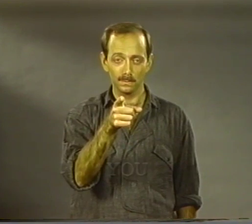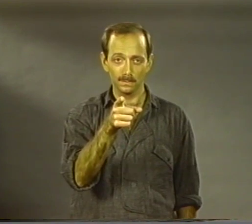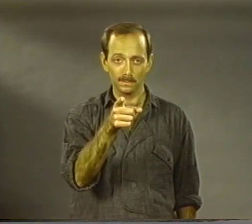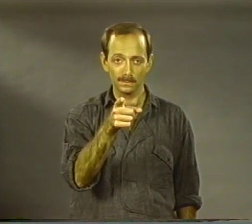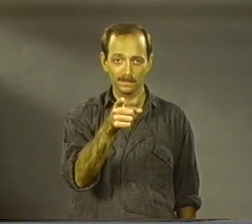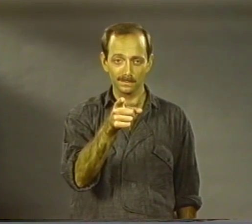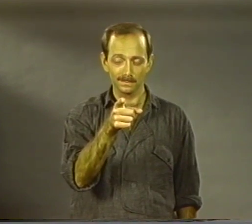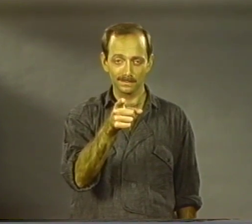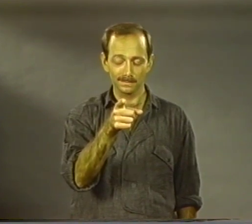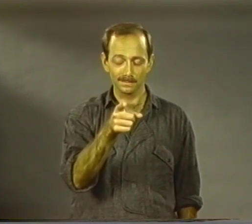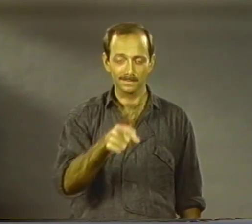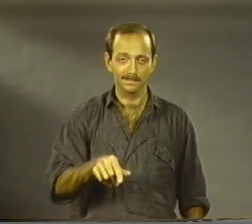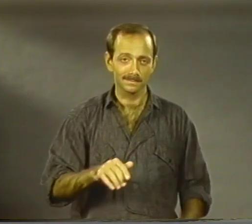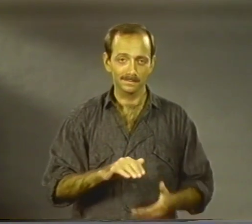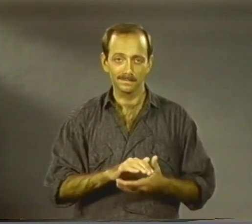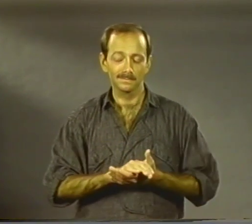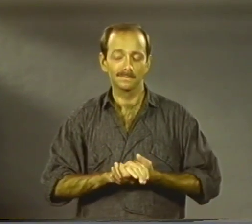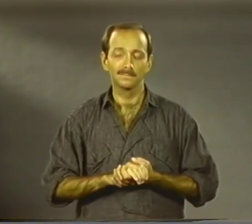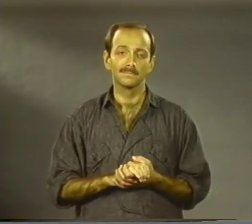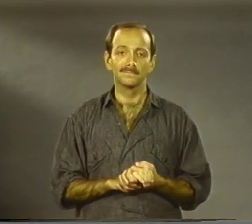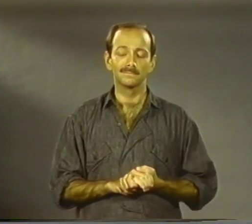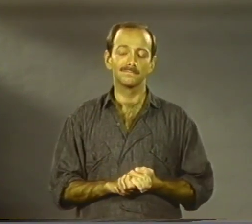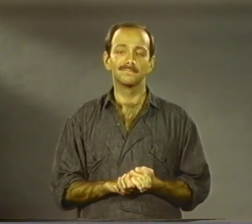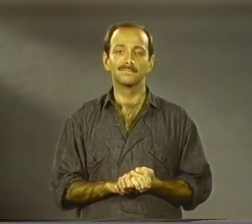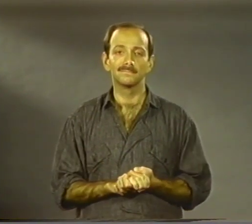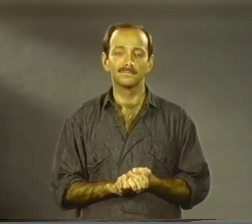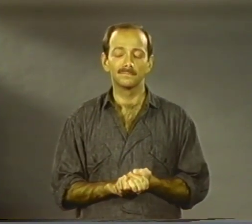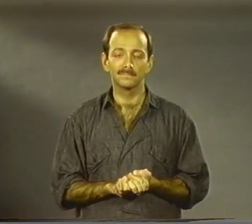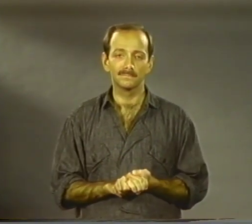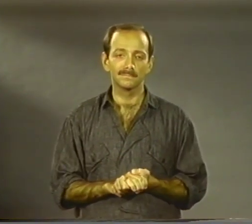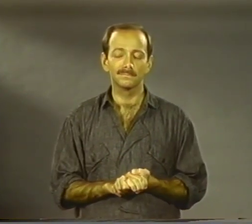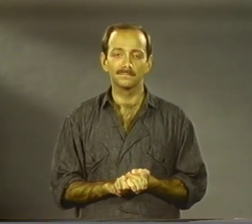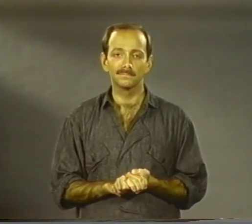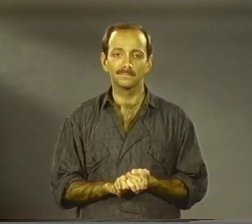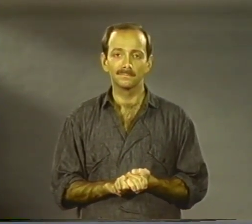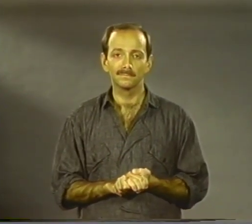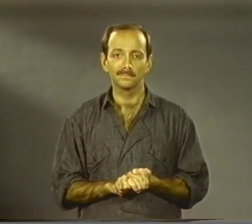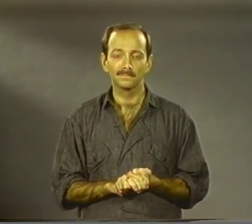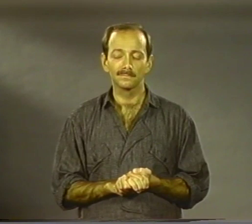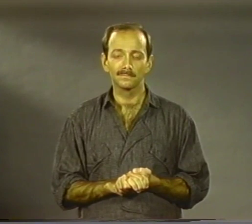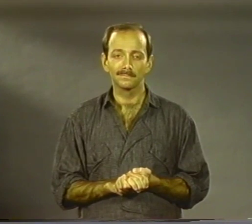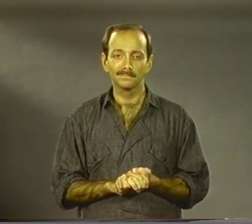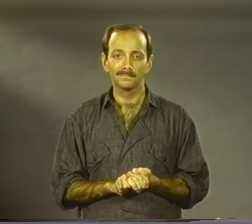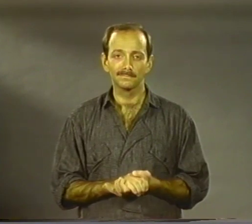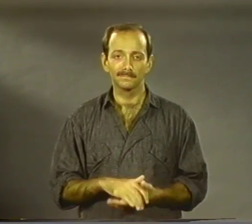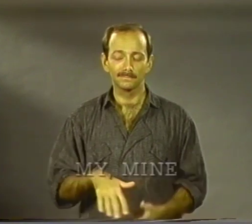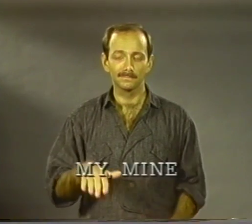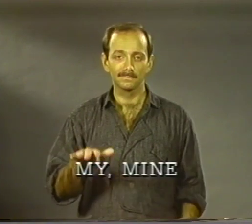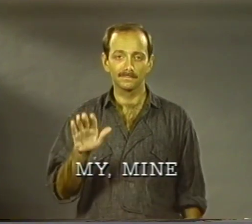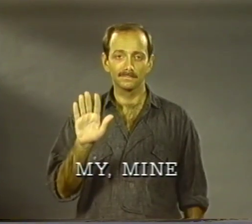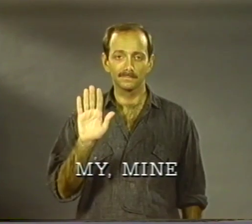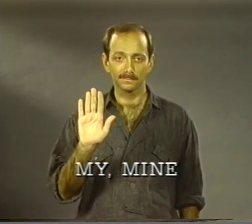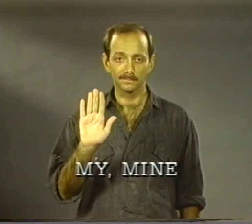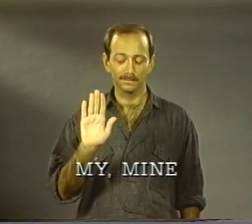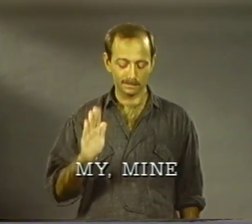Now for possessive pronouns, they are made with open palm facing the person you're talking about. My or